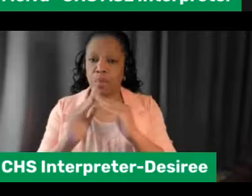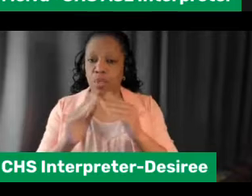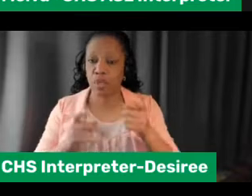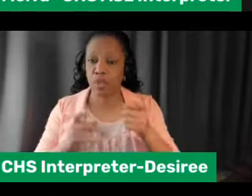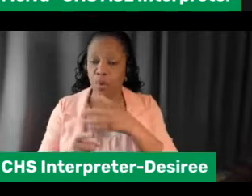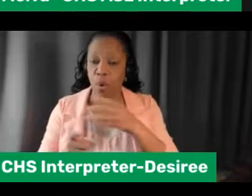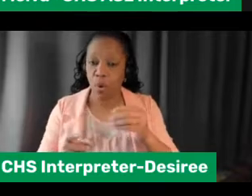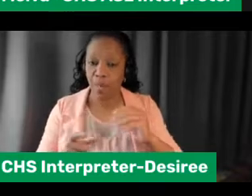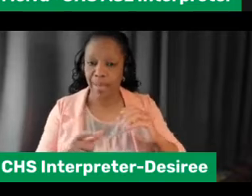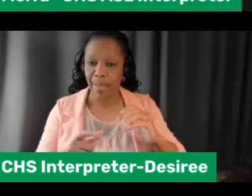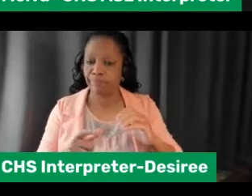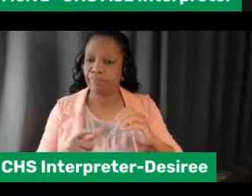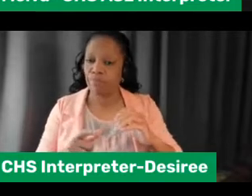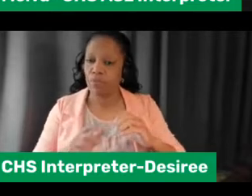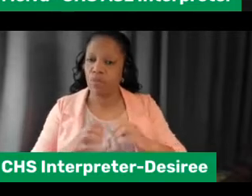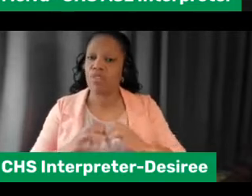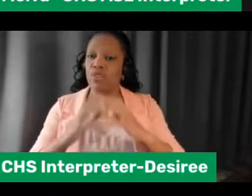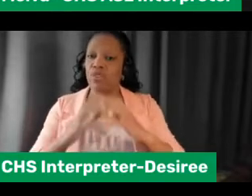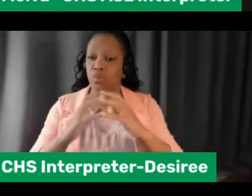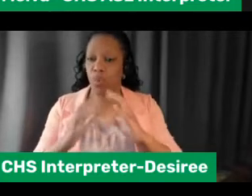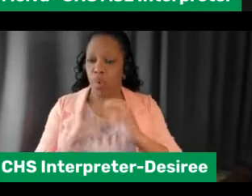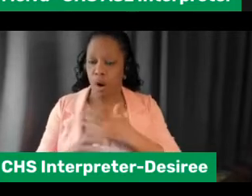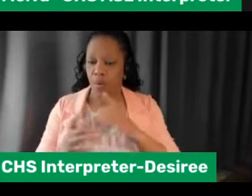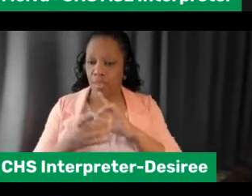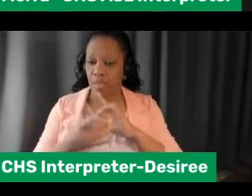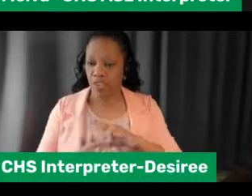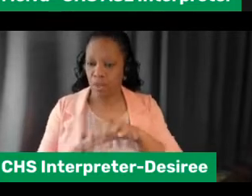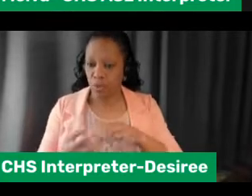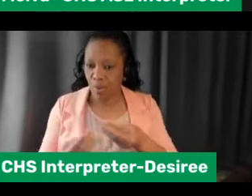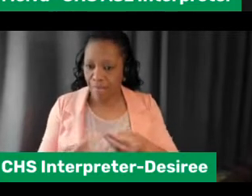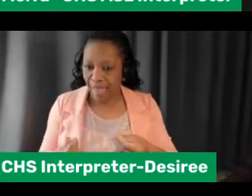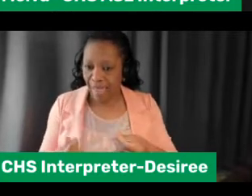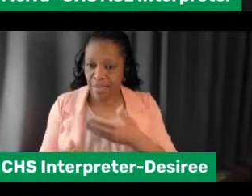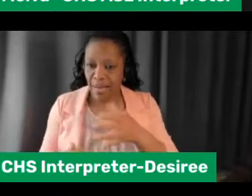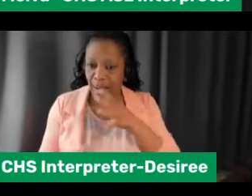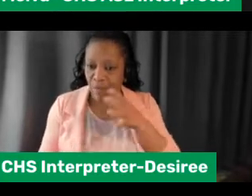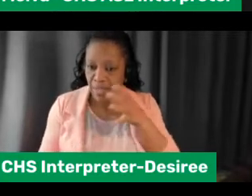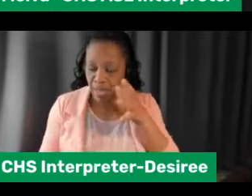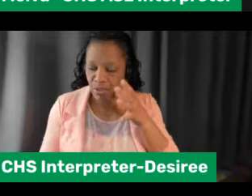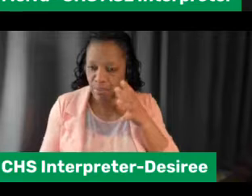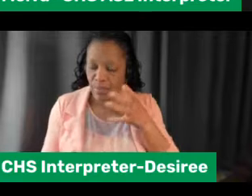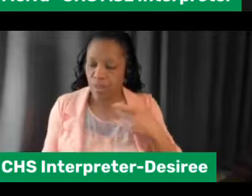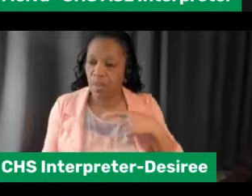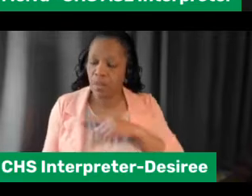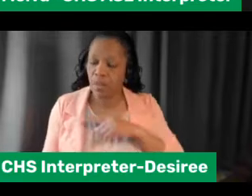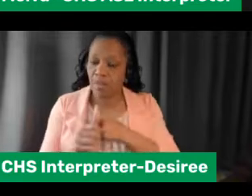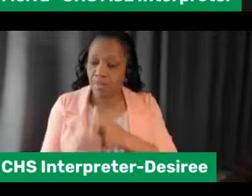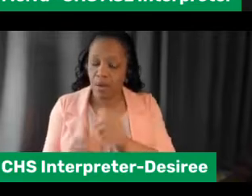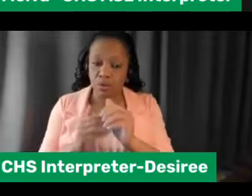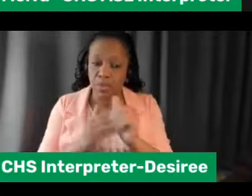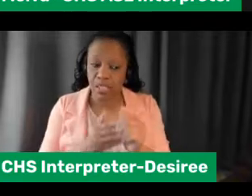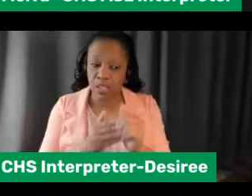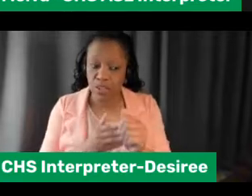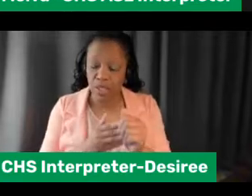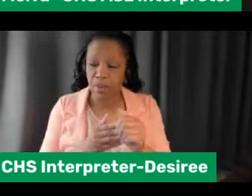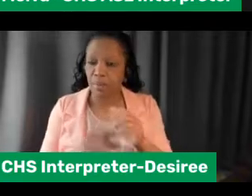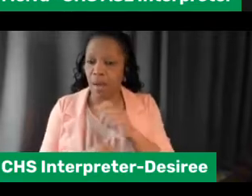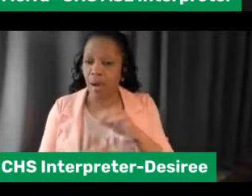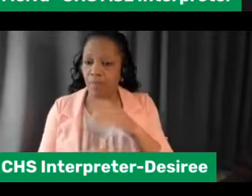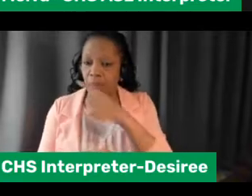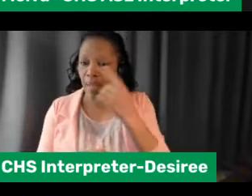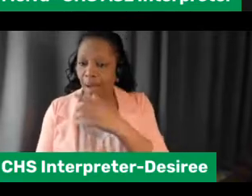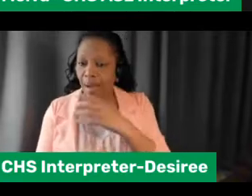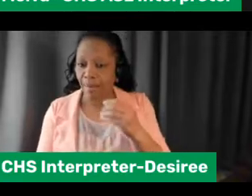to land and agriculture, it's critical we follow the leadership of Indigenous and Black communities to advance land